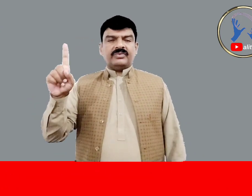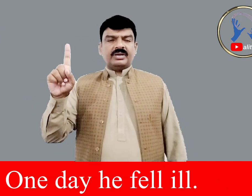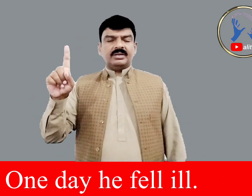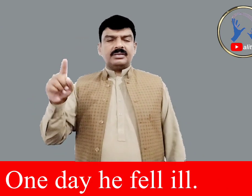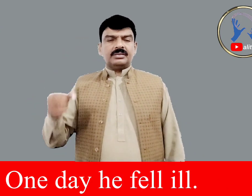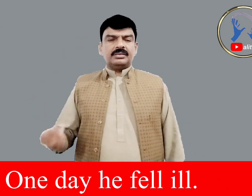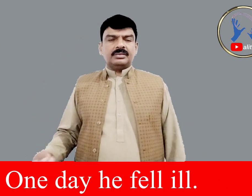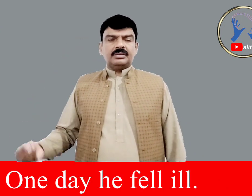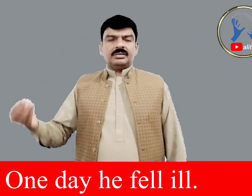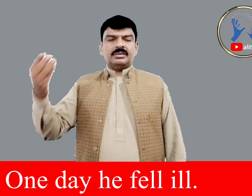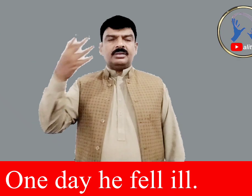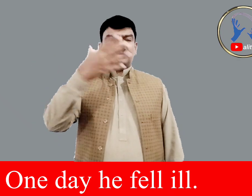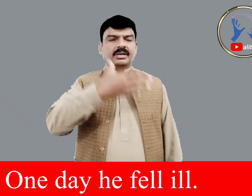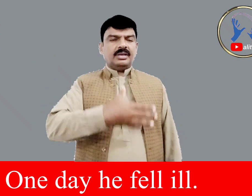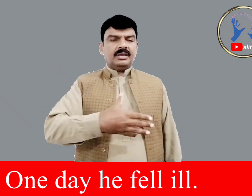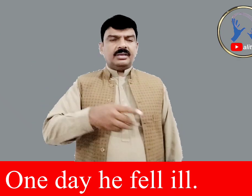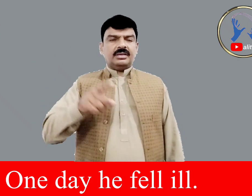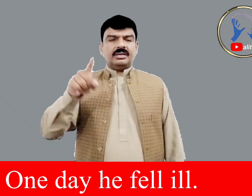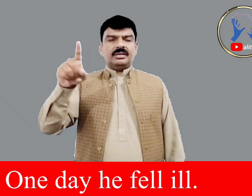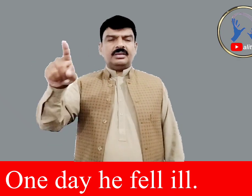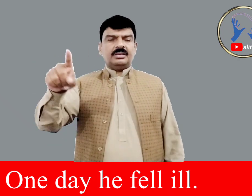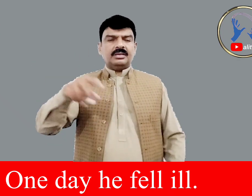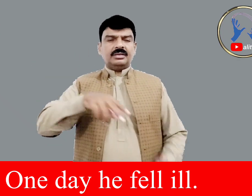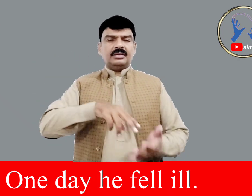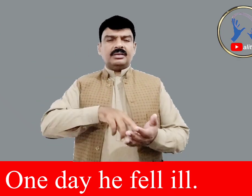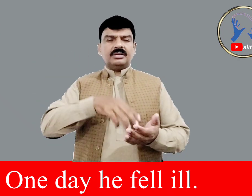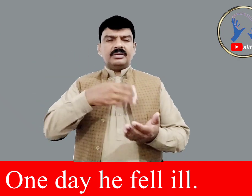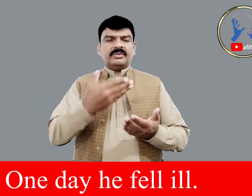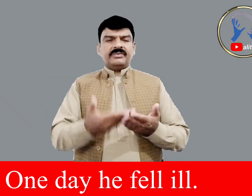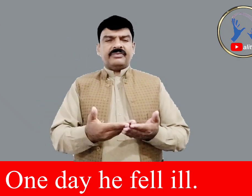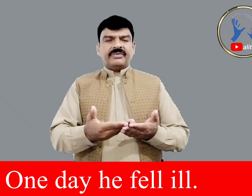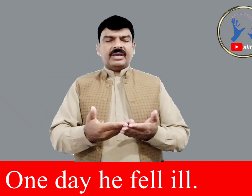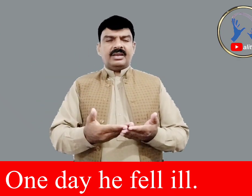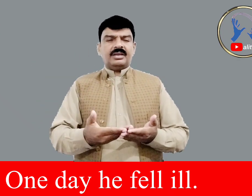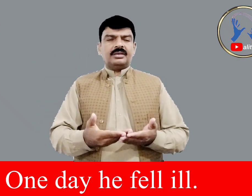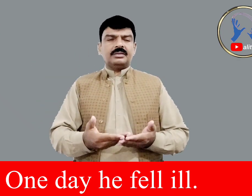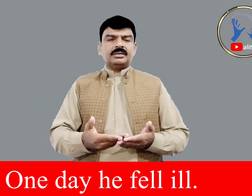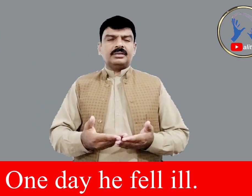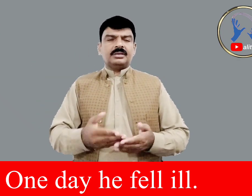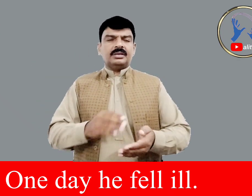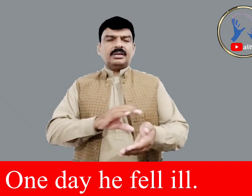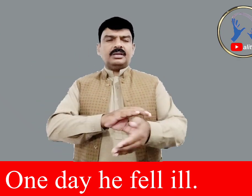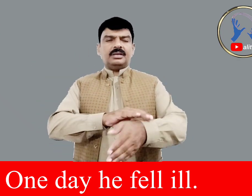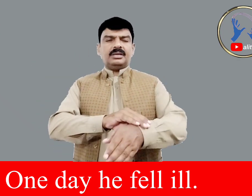One day he fell ill.